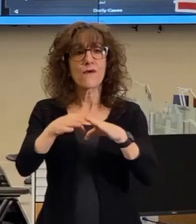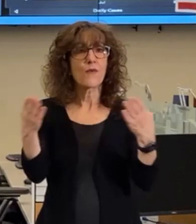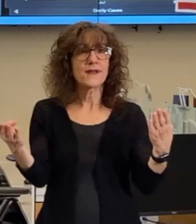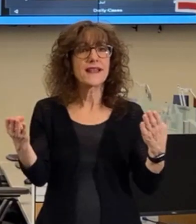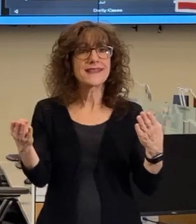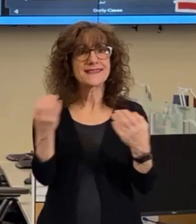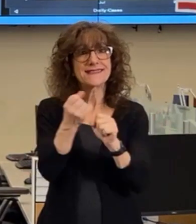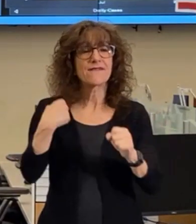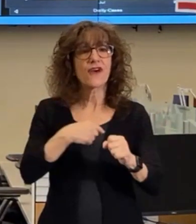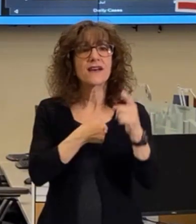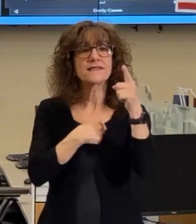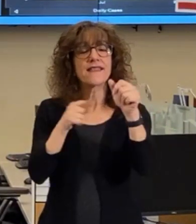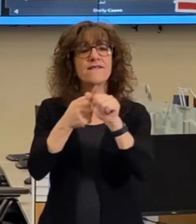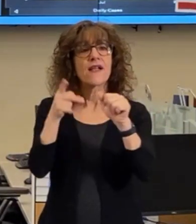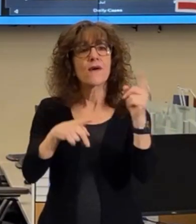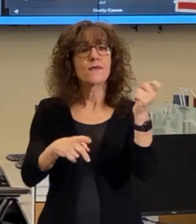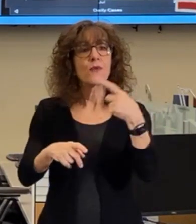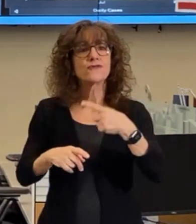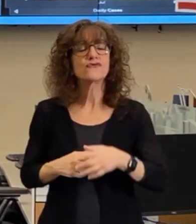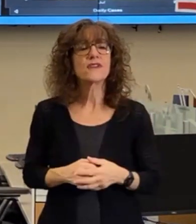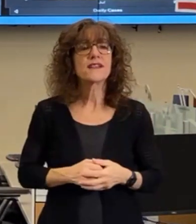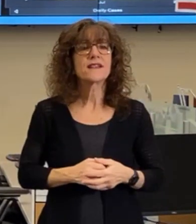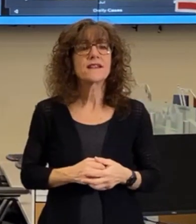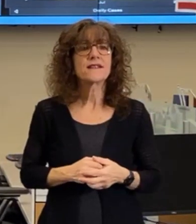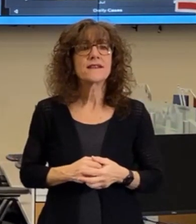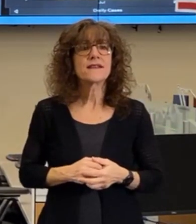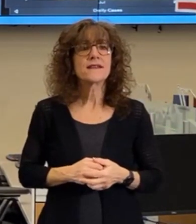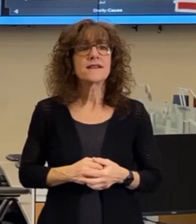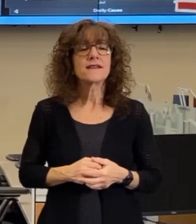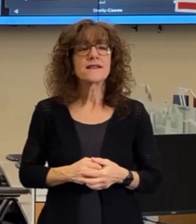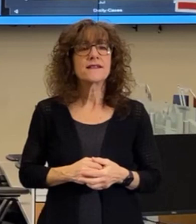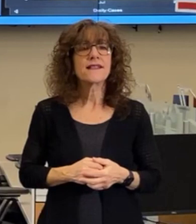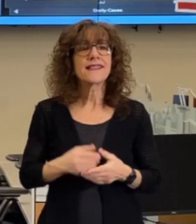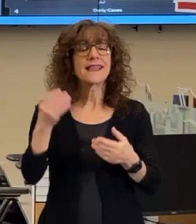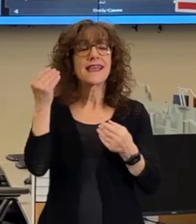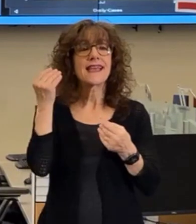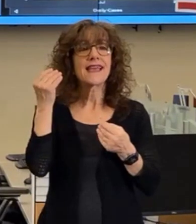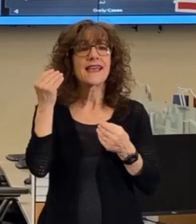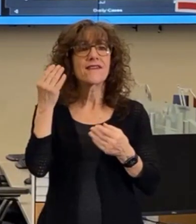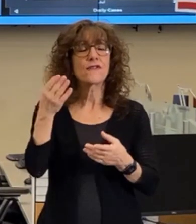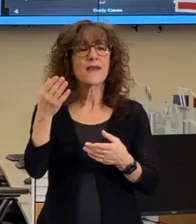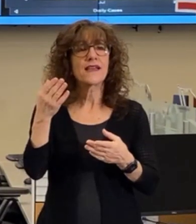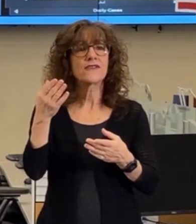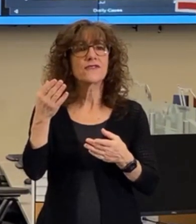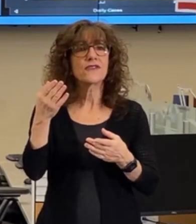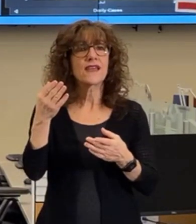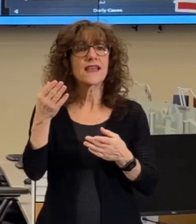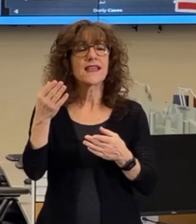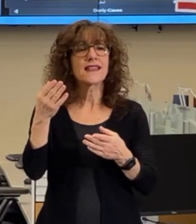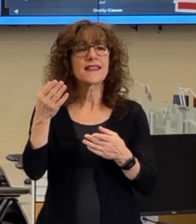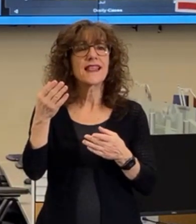for us. And then a follow-up to that, into the information not going to the county executives before